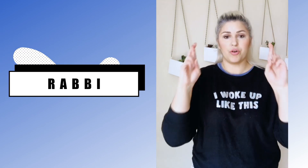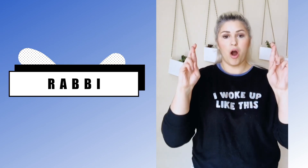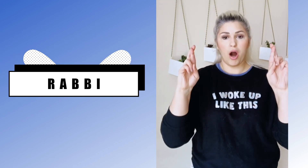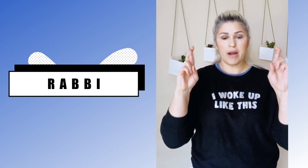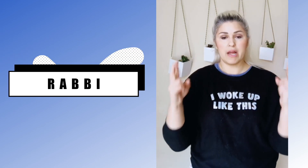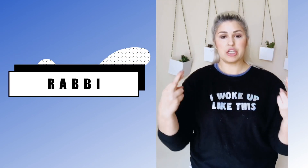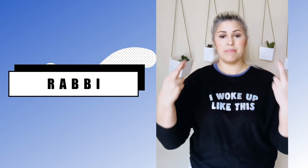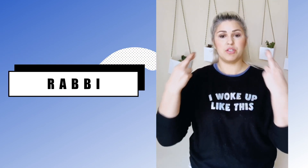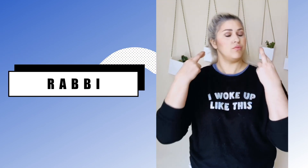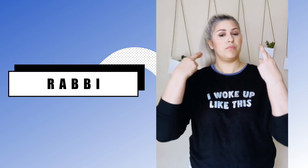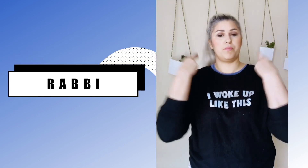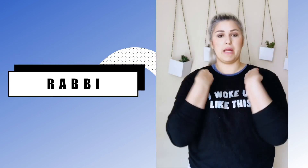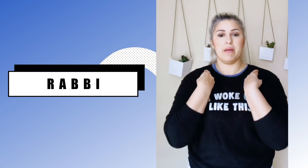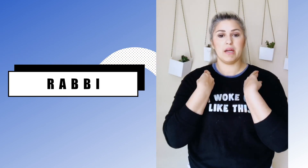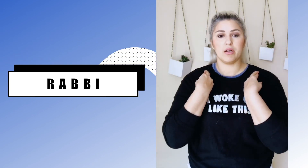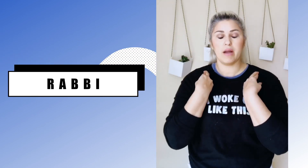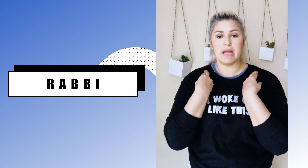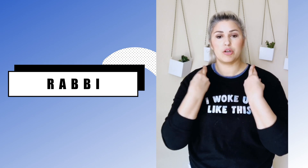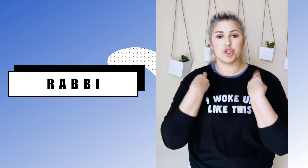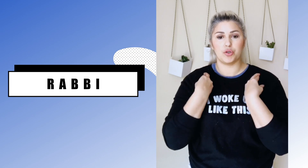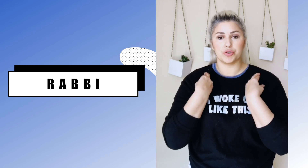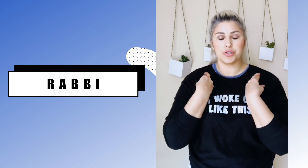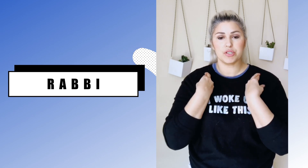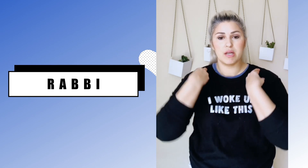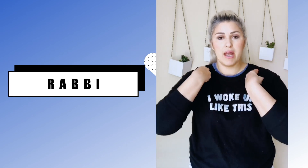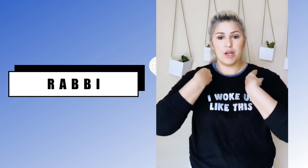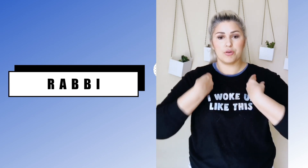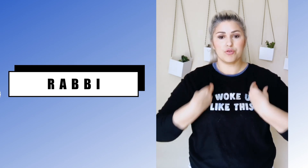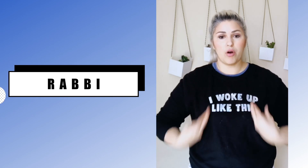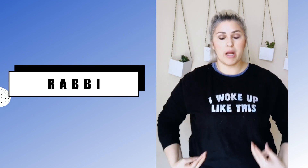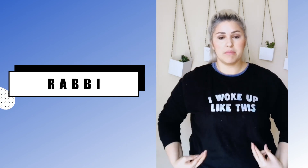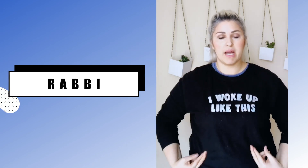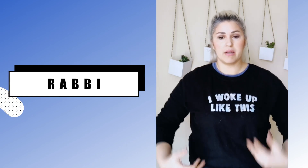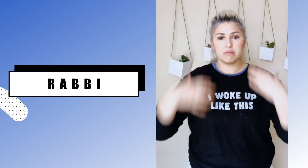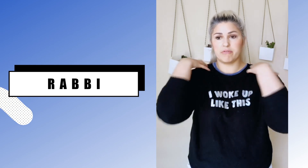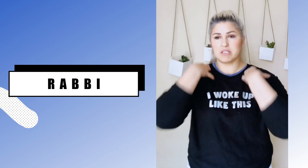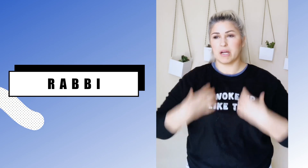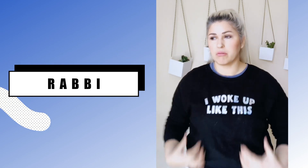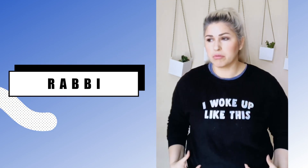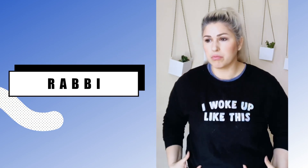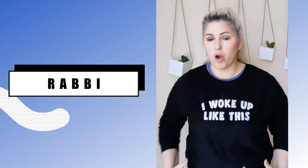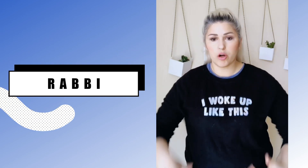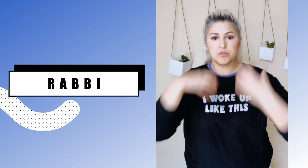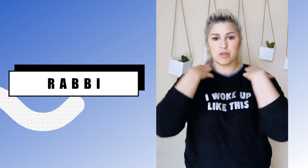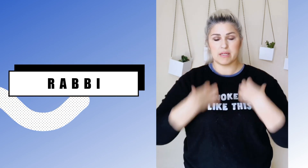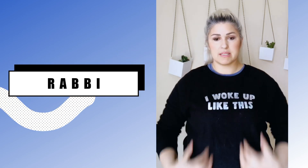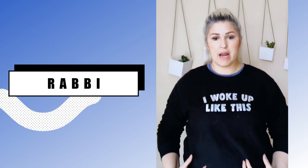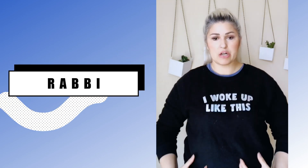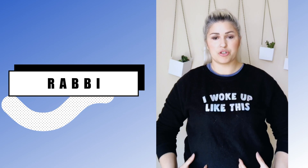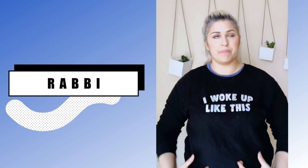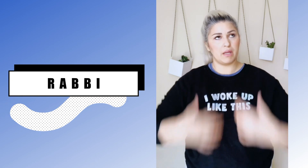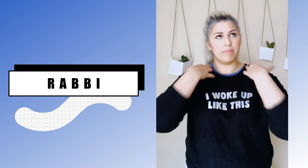is your R hand shapes. You bring them here at your shoulders and you're drawing them down. It's in reference to like the robes or